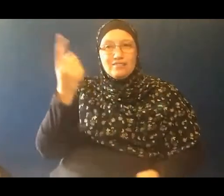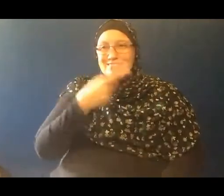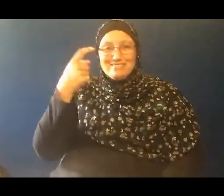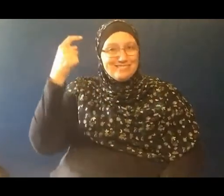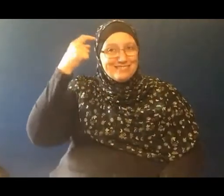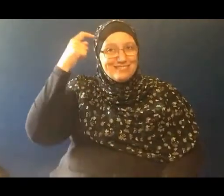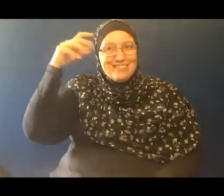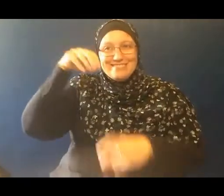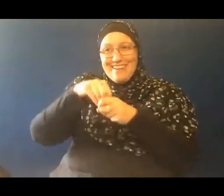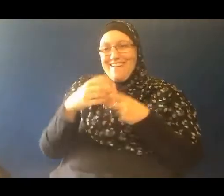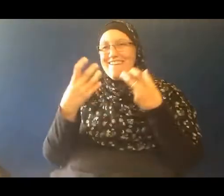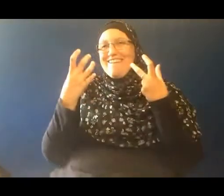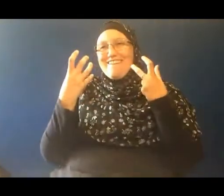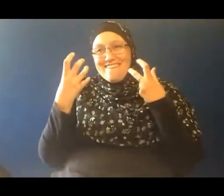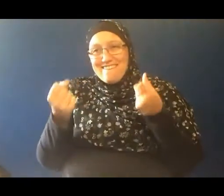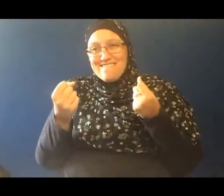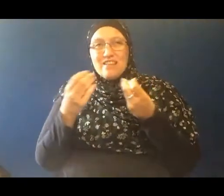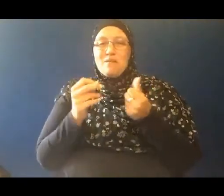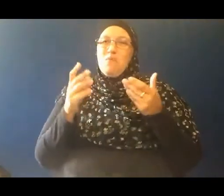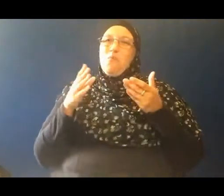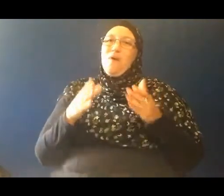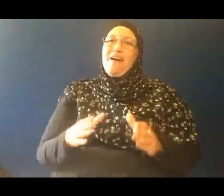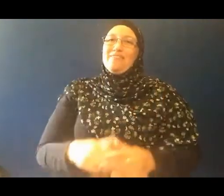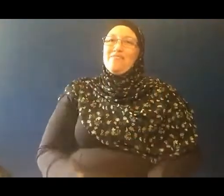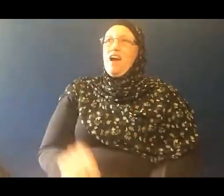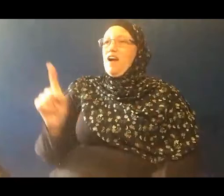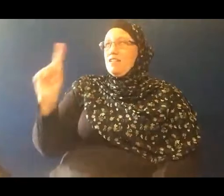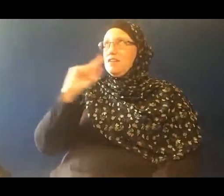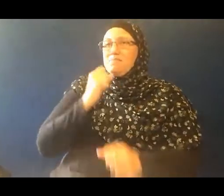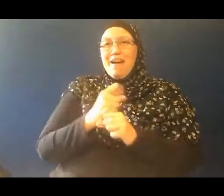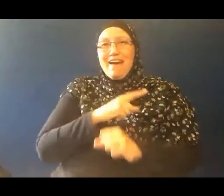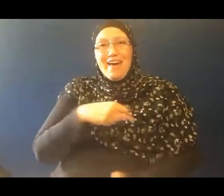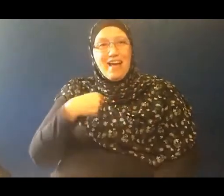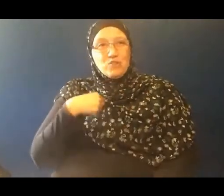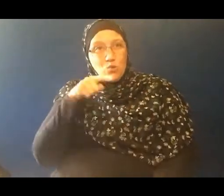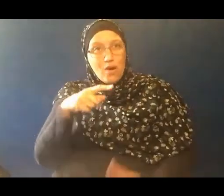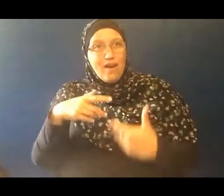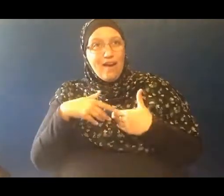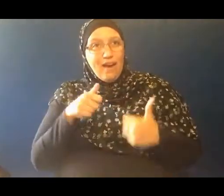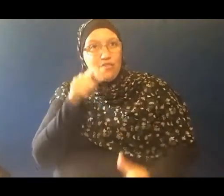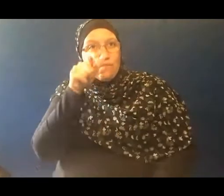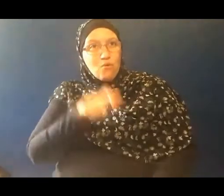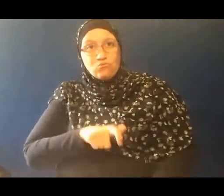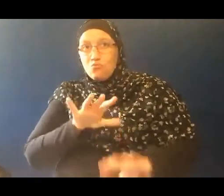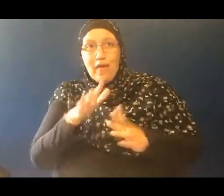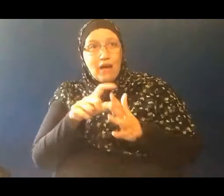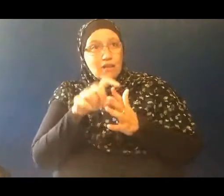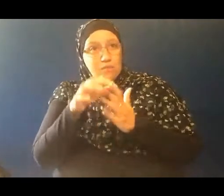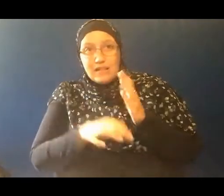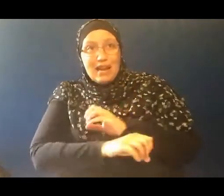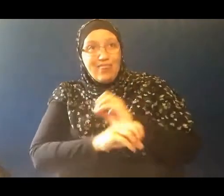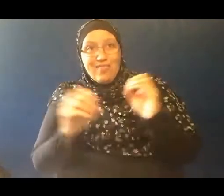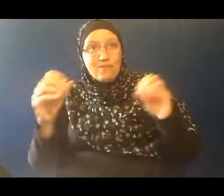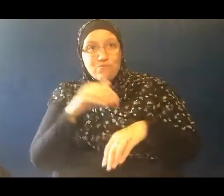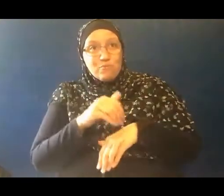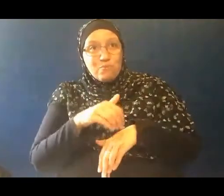irrespectively, insofar as you are a human being, healthy human being, that chip is there, that through that chip you acknowledge,